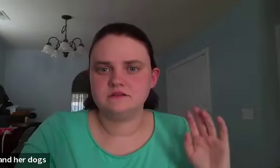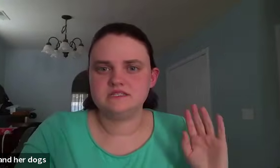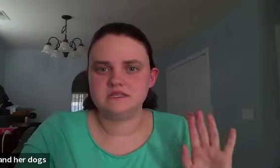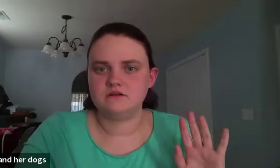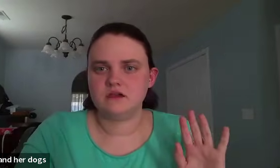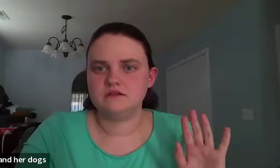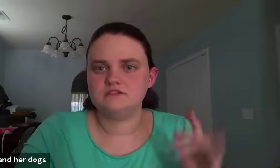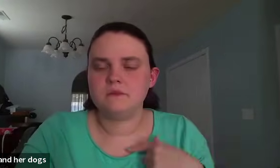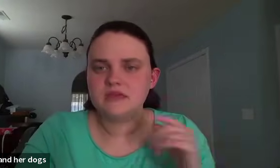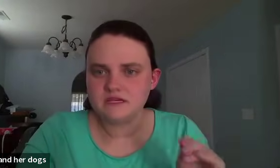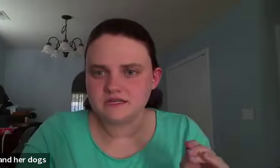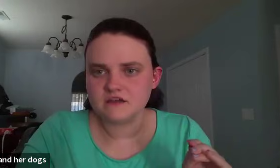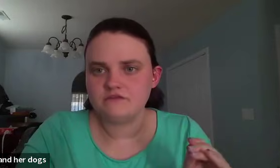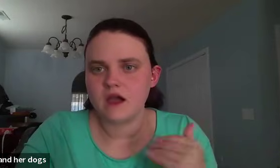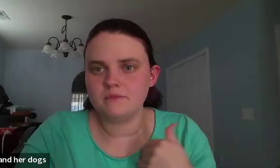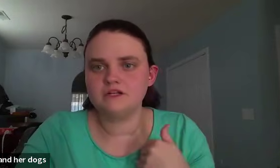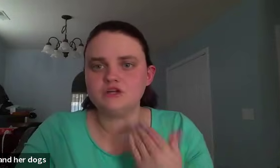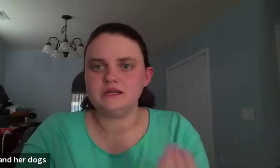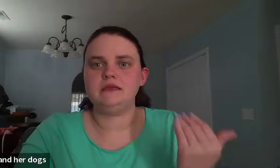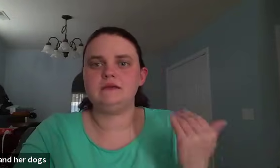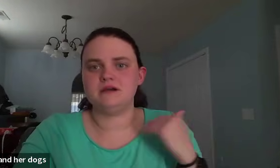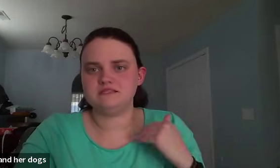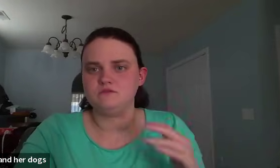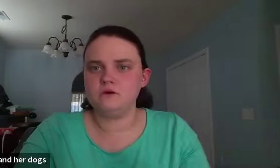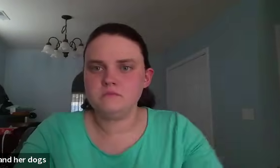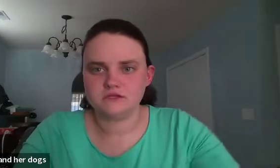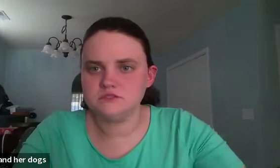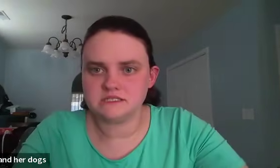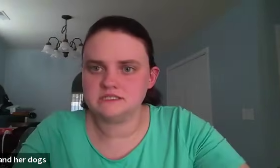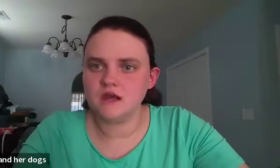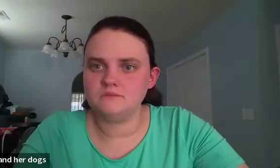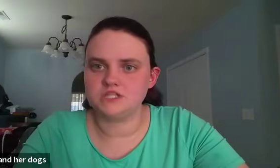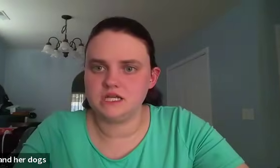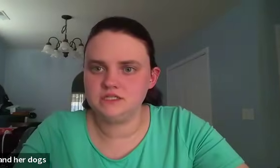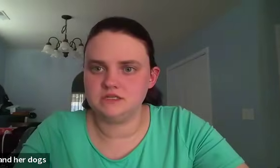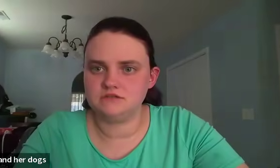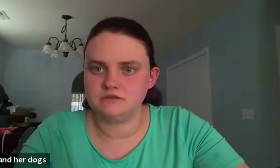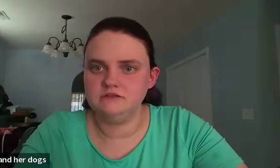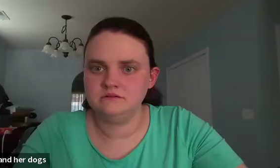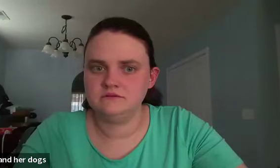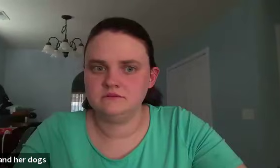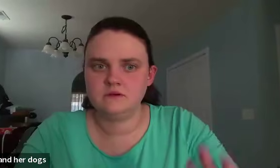Let me see. Okay. So I pinned myself. I'm gonna try to get myself. Oh my goodness, stop changing screen.